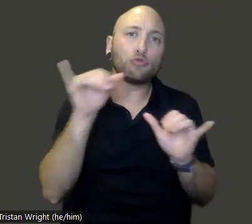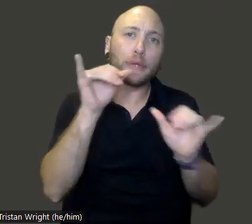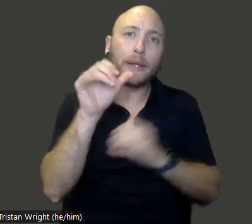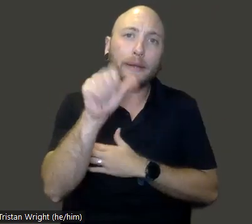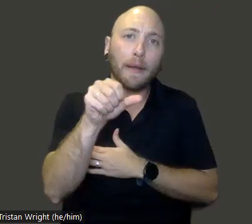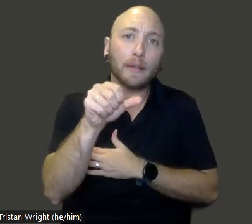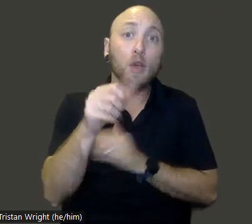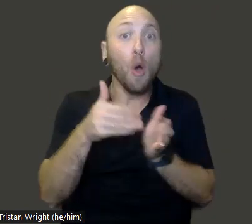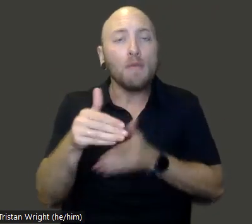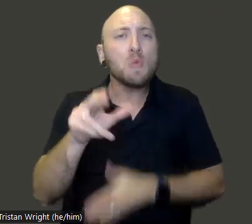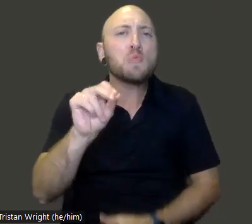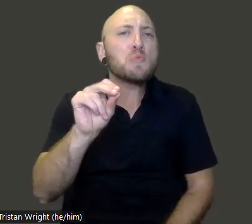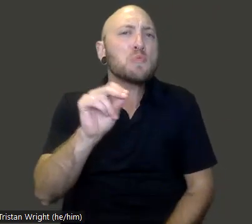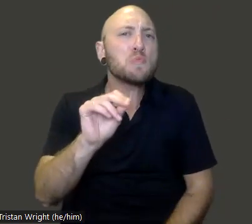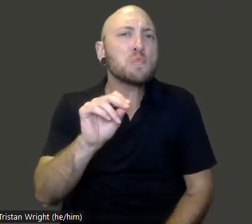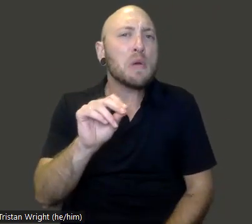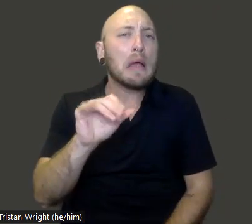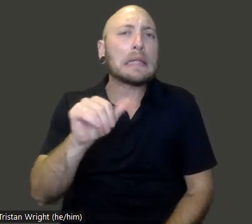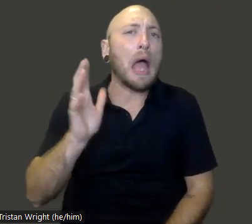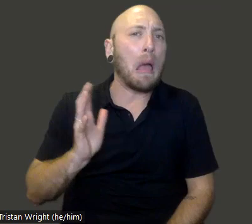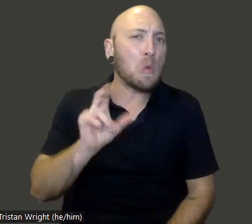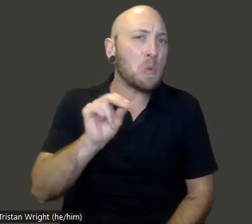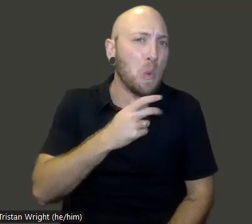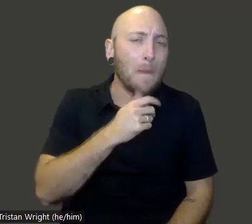all the time or anything like that. And